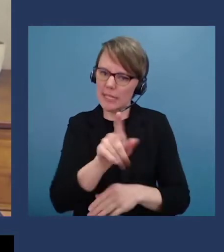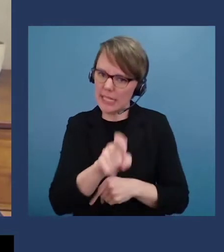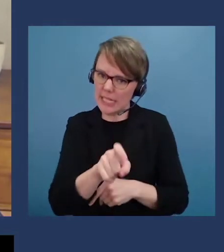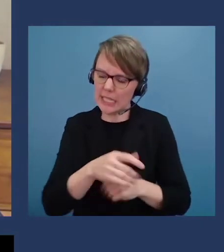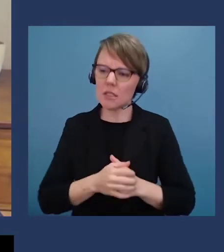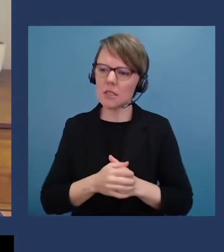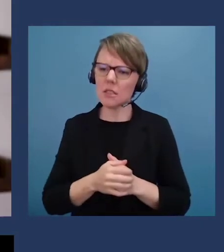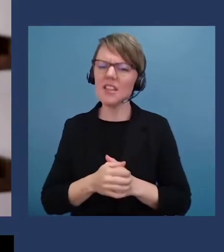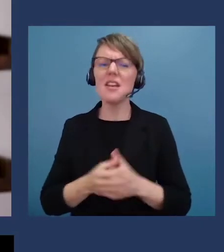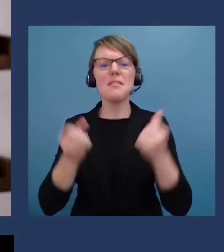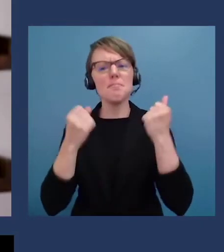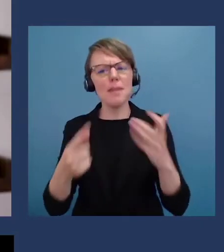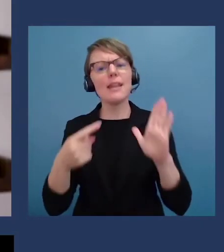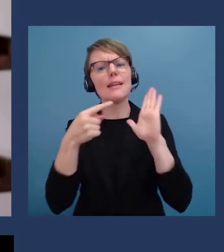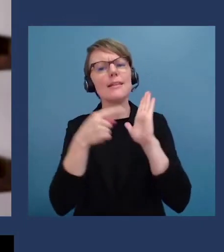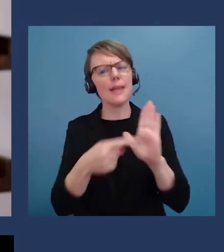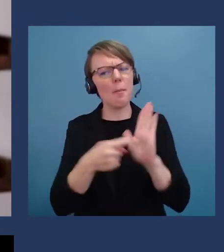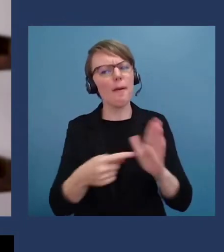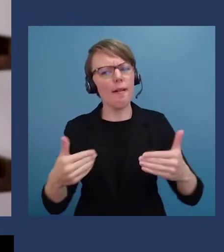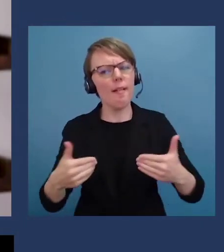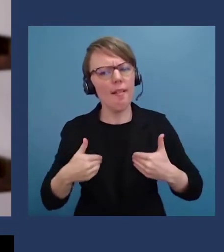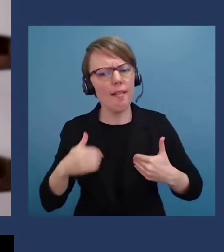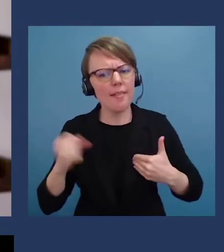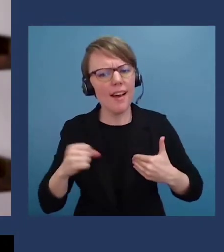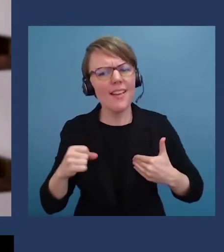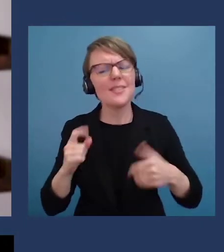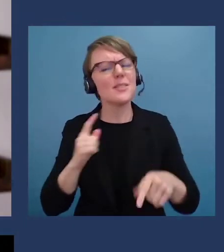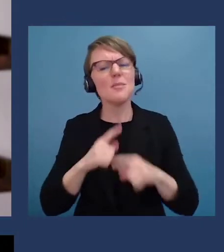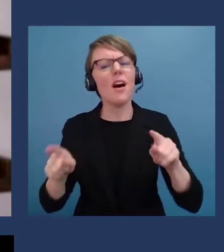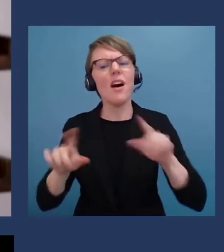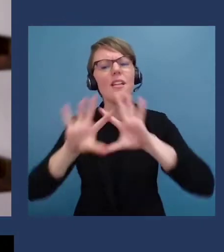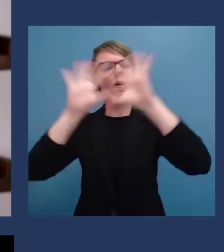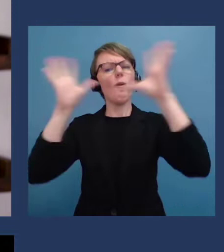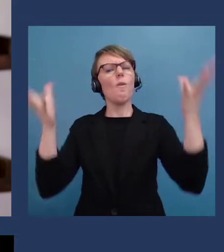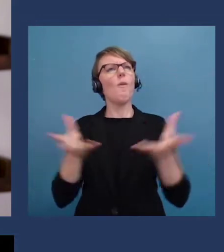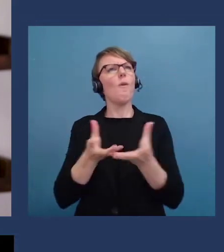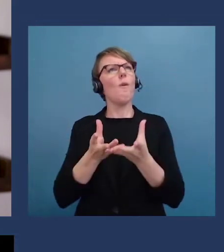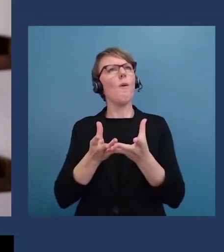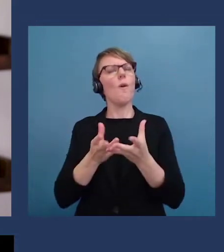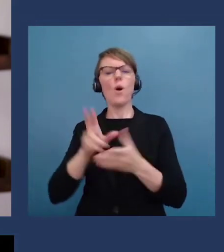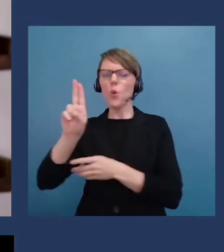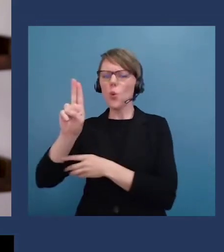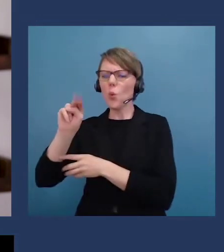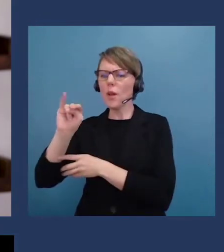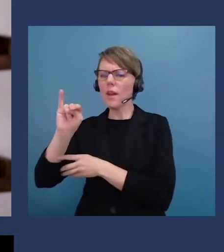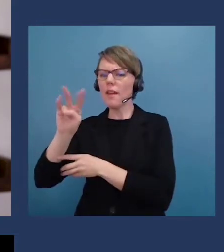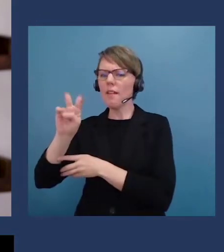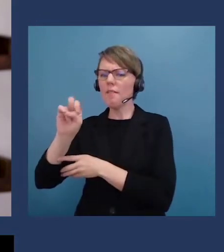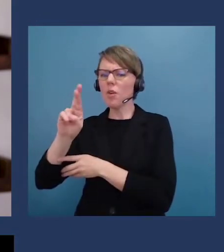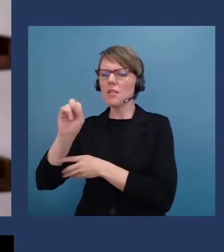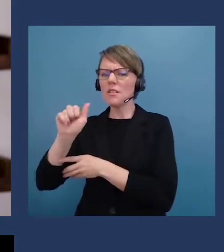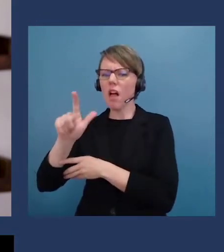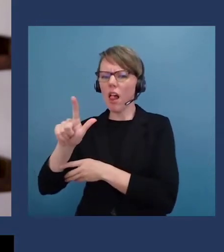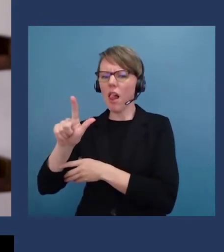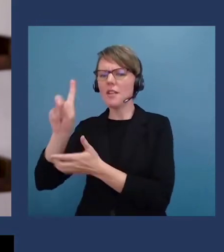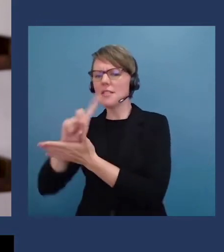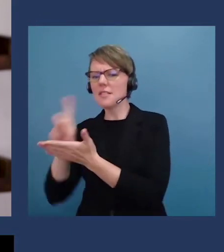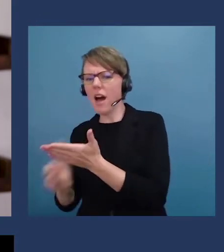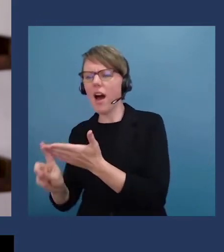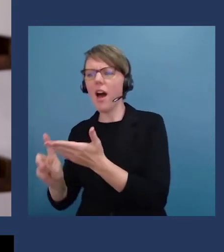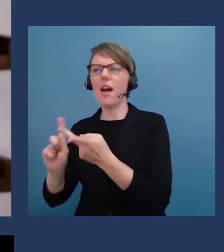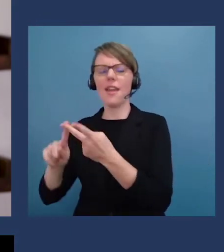of input is having such an impact. It's all started with Steve Gleason challenging us and